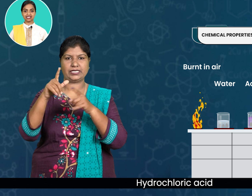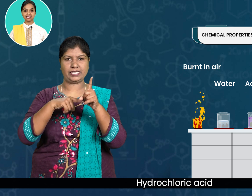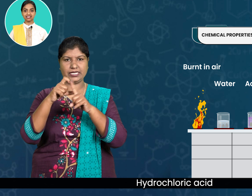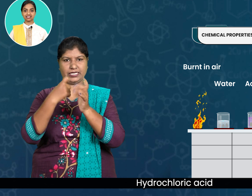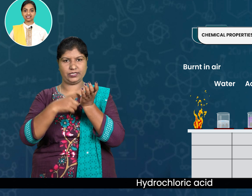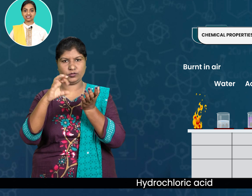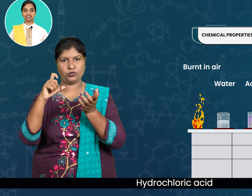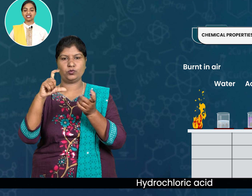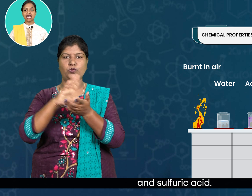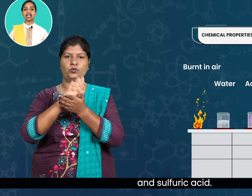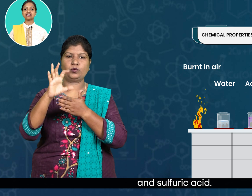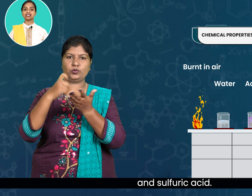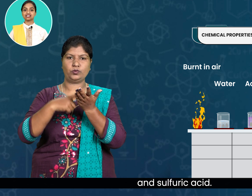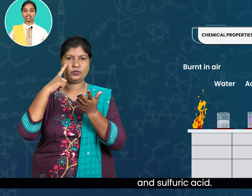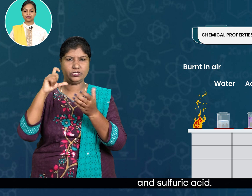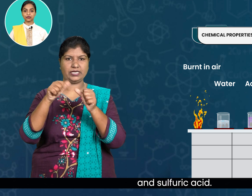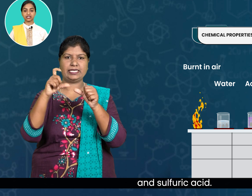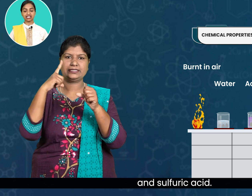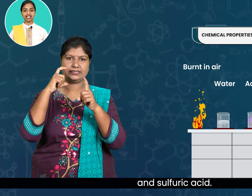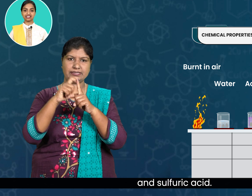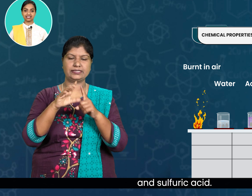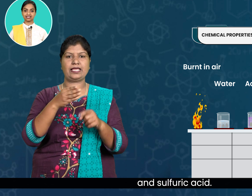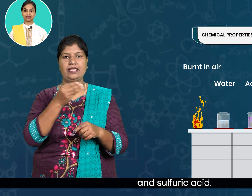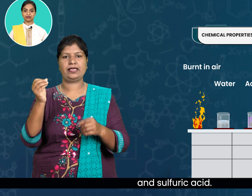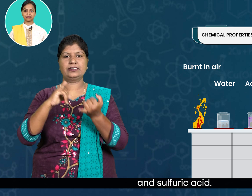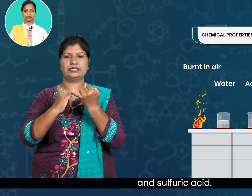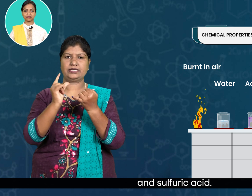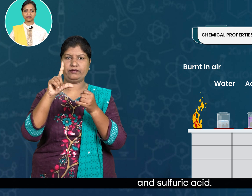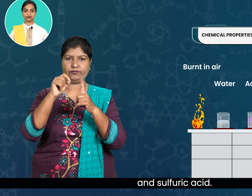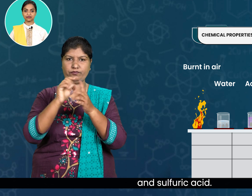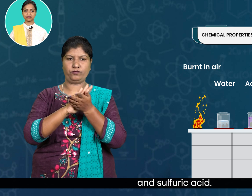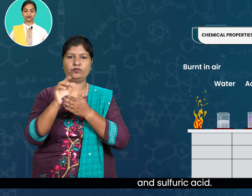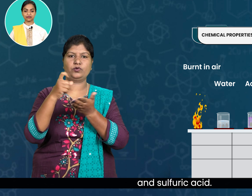hydrochloric acid and sulfuric acid.